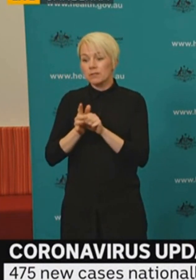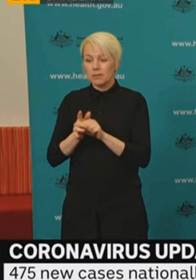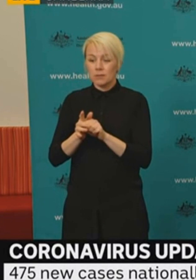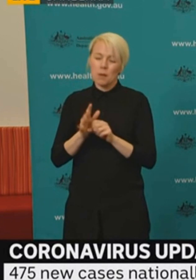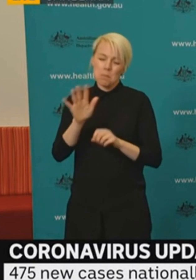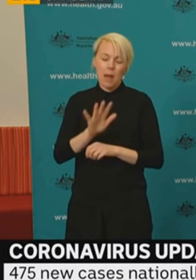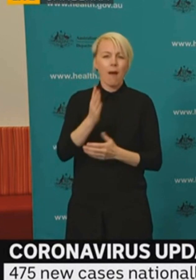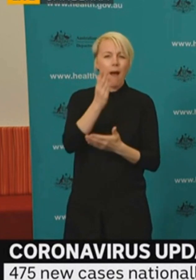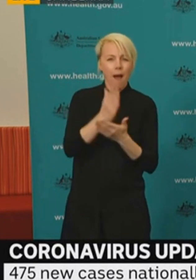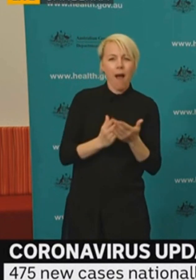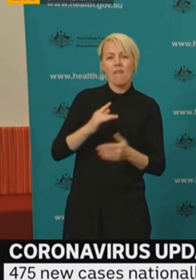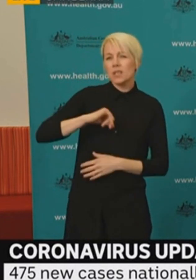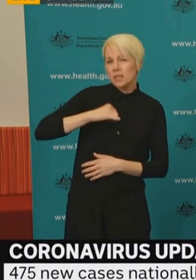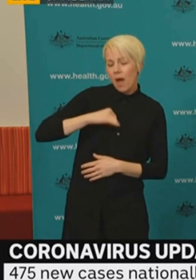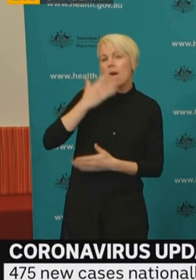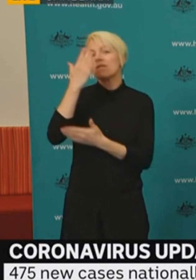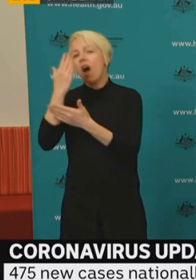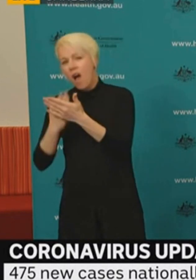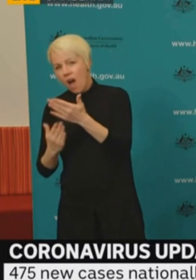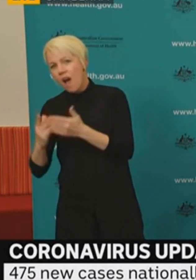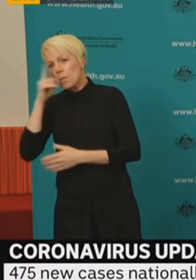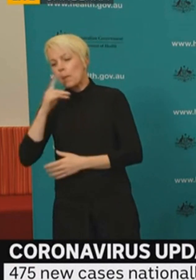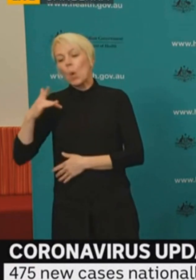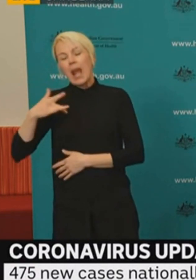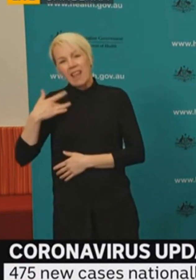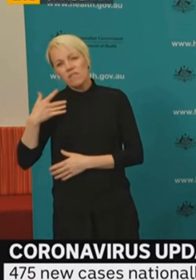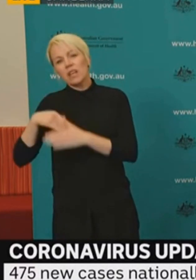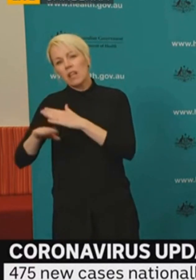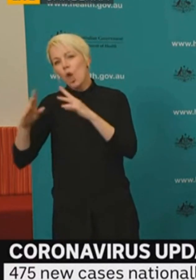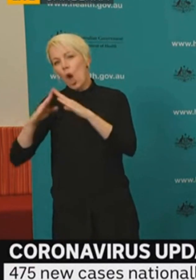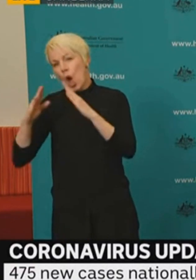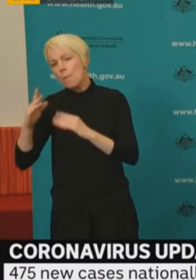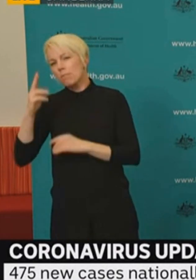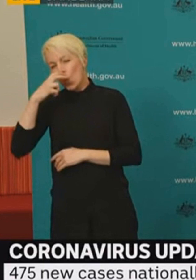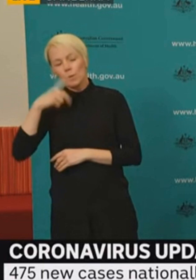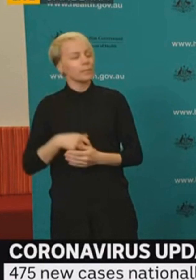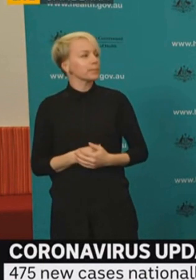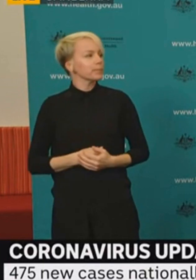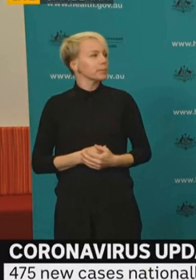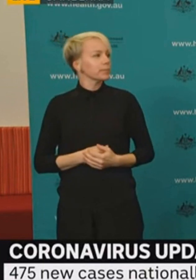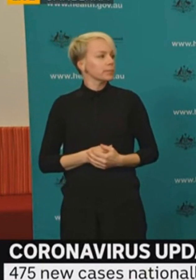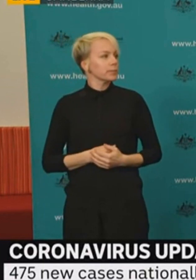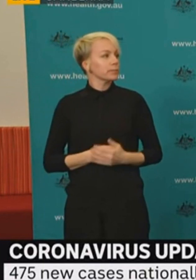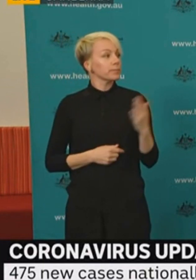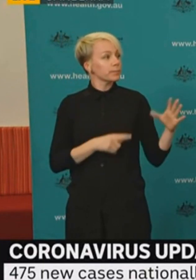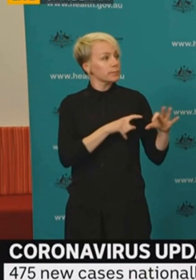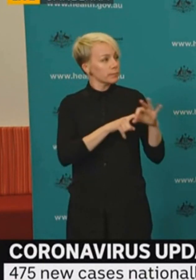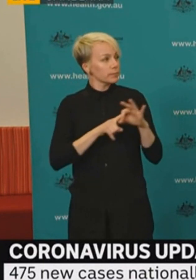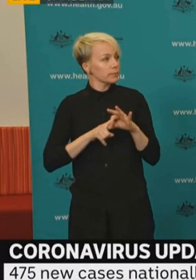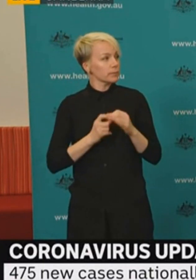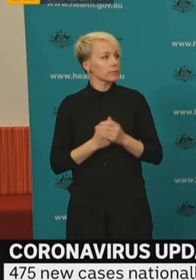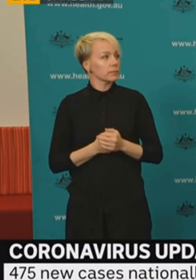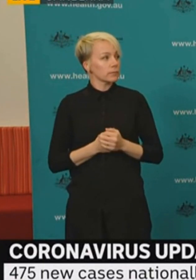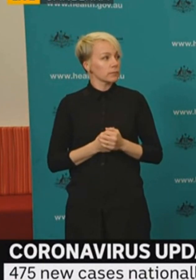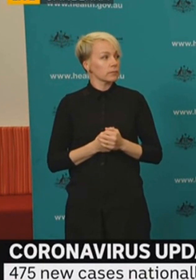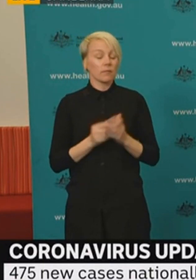and 260 of those are staff. So a very challenging situation. Claire. The cases in Victoria today,